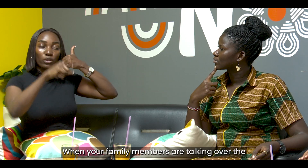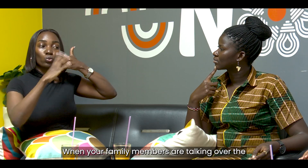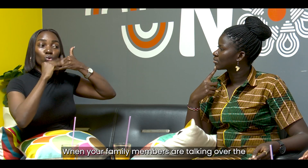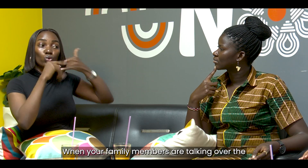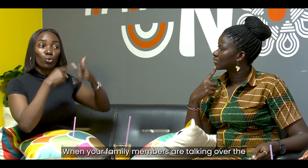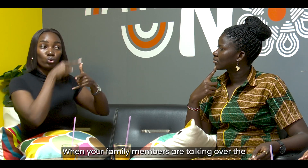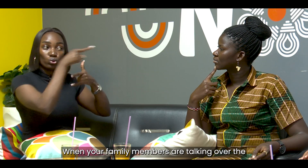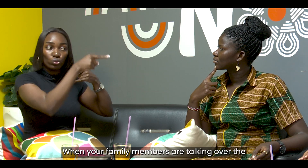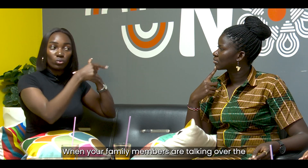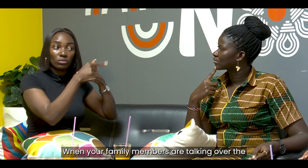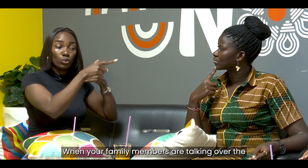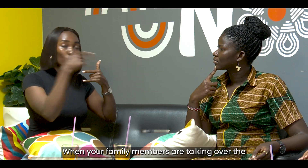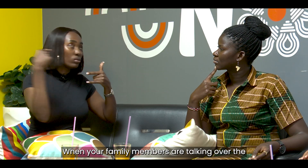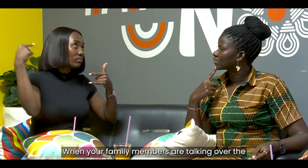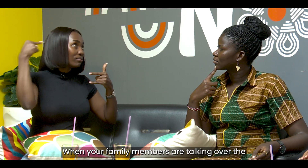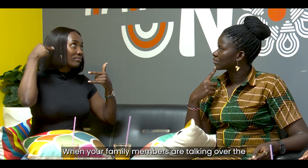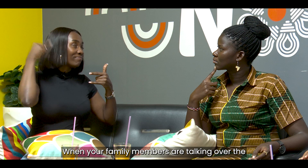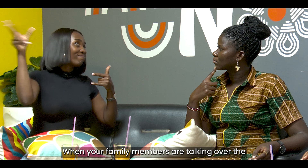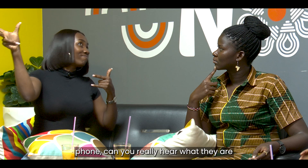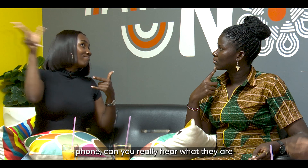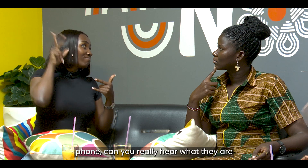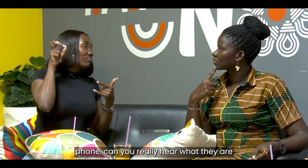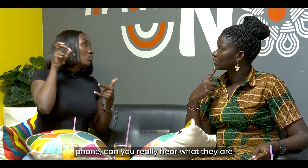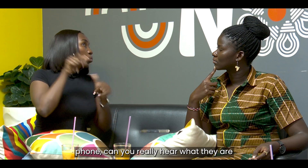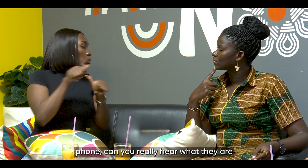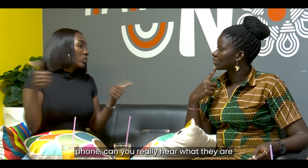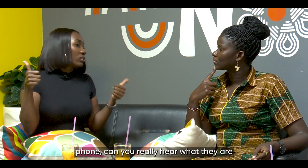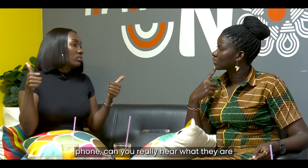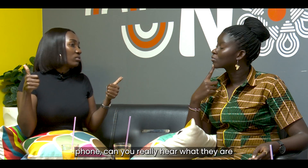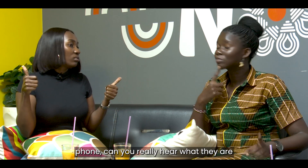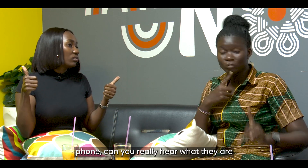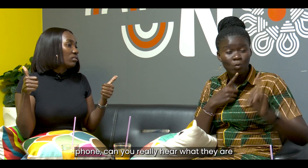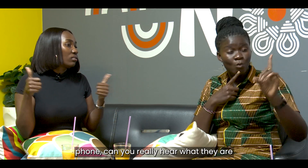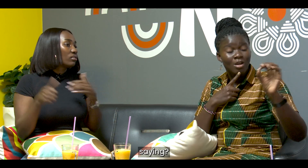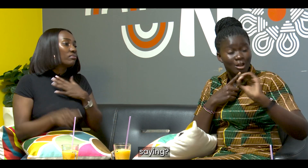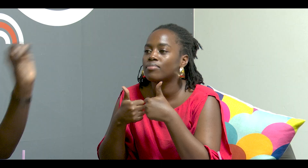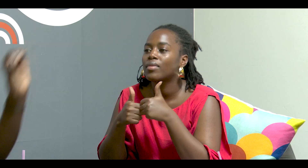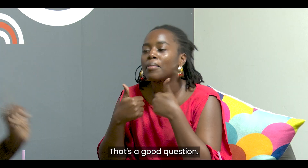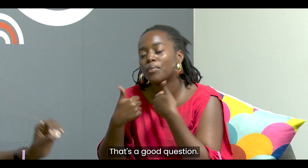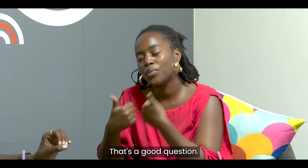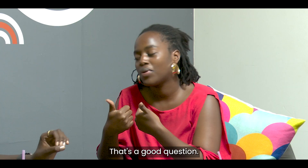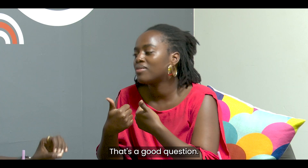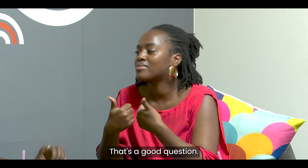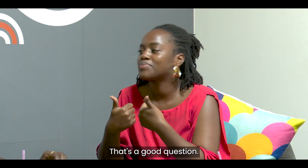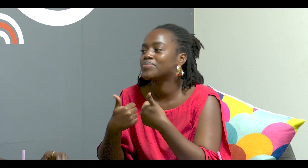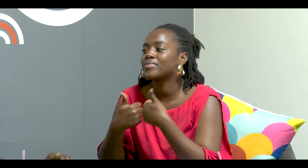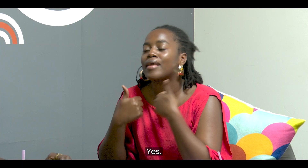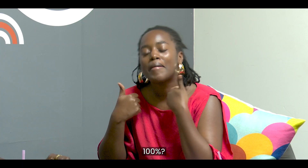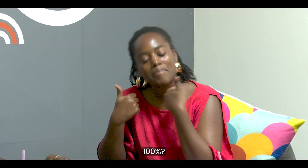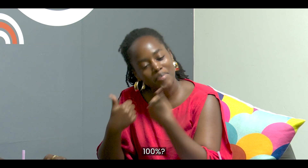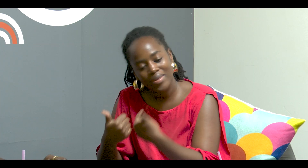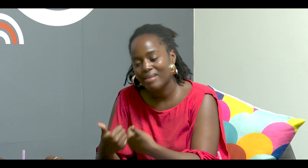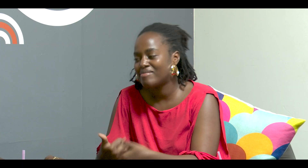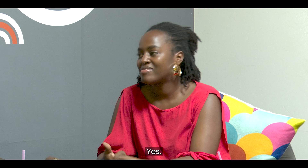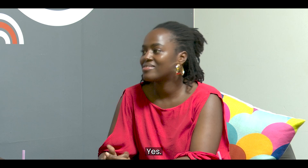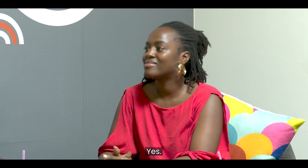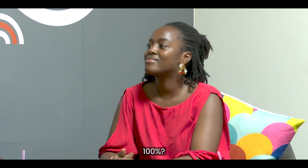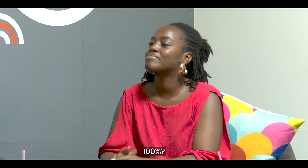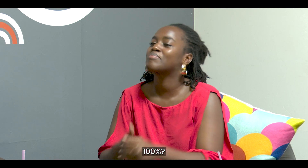members when they are talking over the phone, can you really hear what they are saying? That's a good question. 100%? Yes. 100%? Yes,